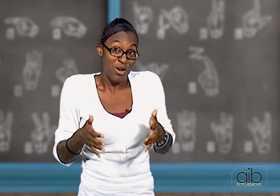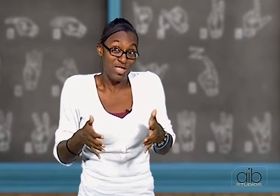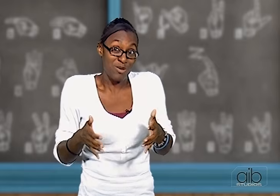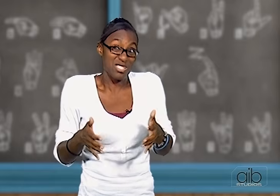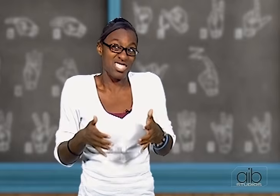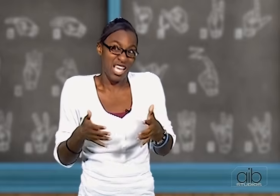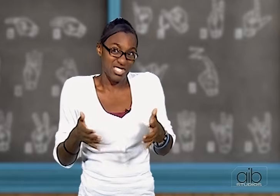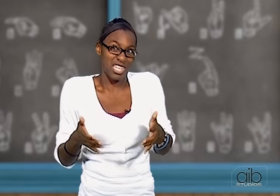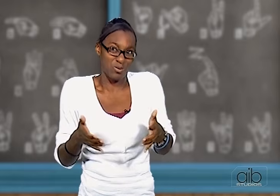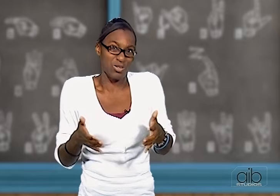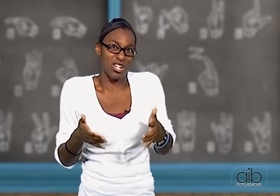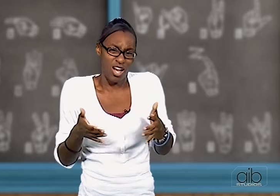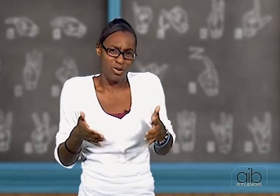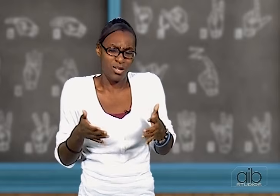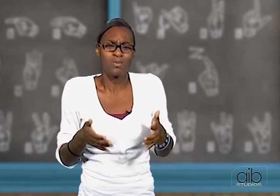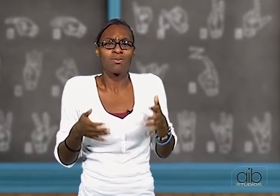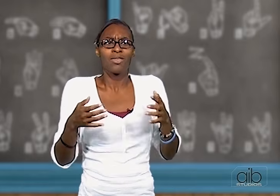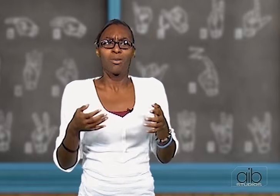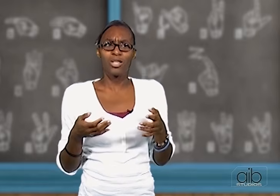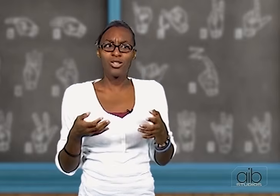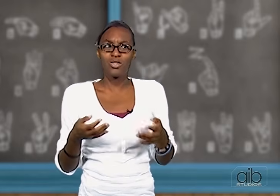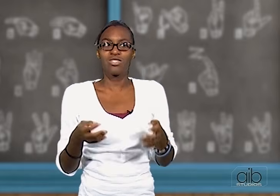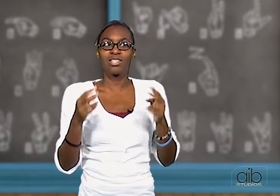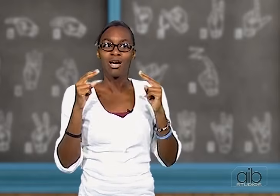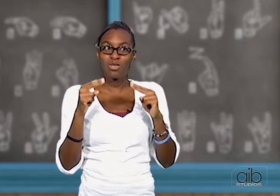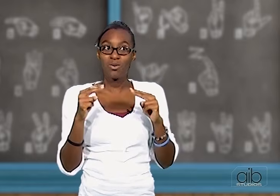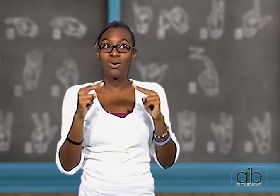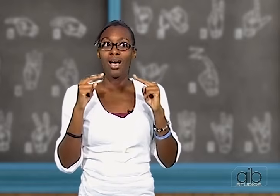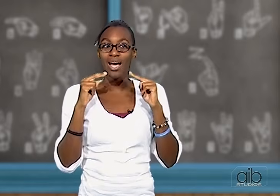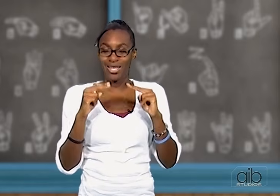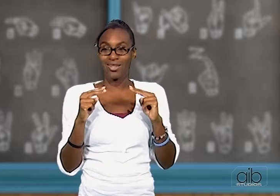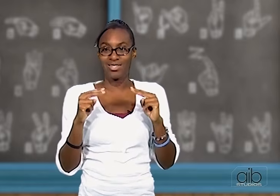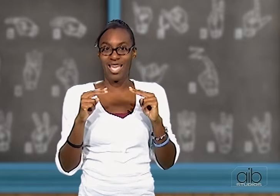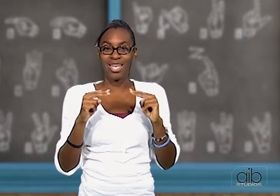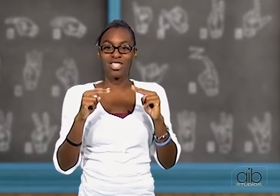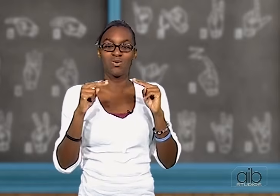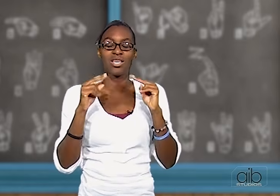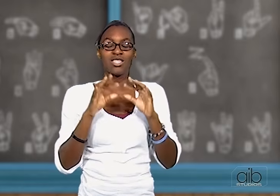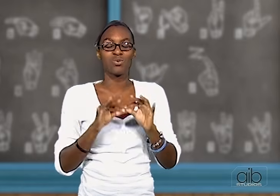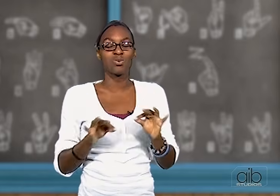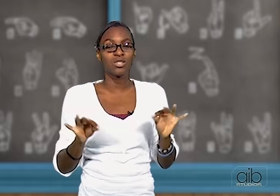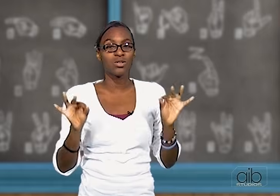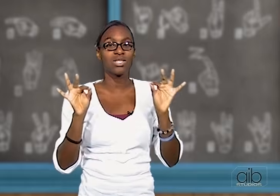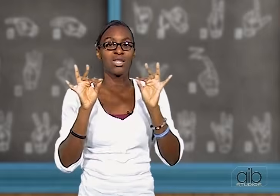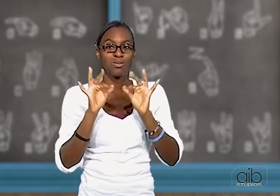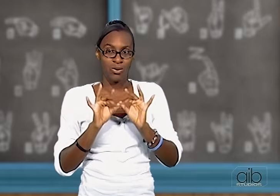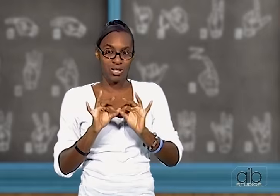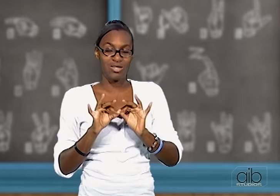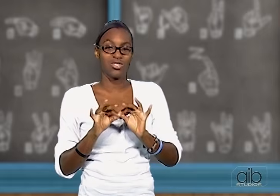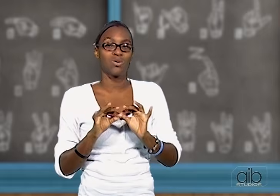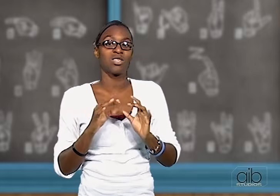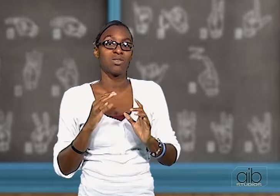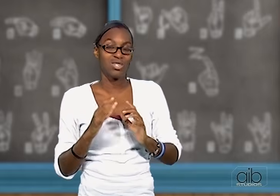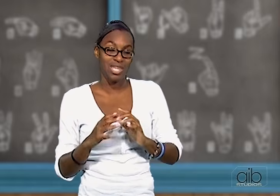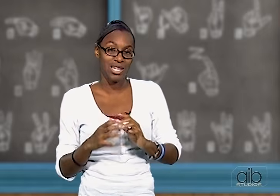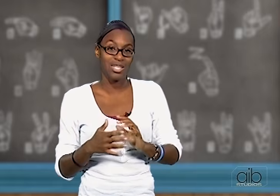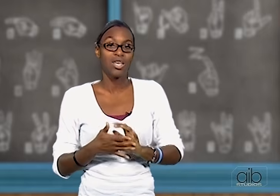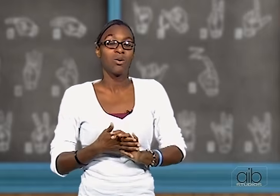them, because that's like really awkward. But just comfortable eye contact is what is really important to communicating with